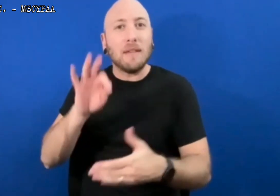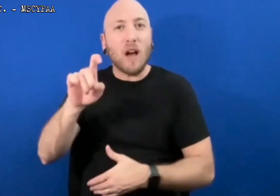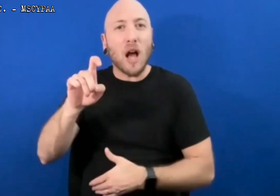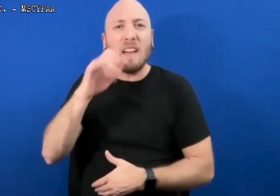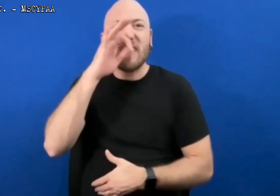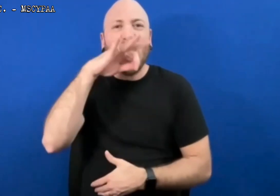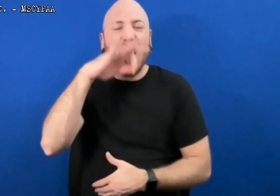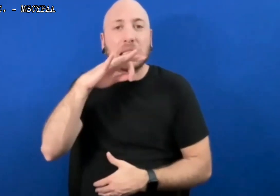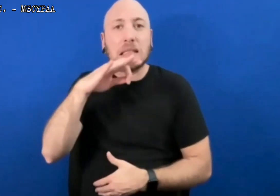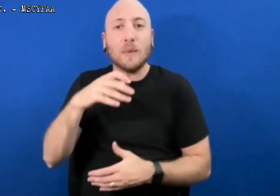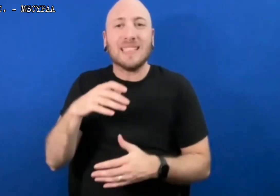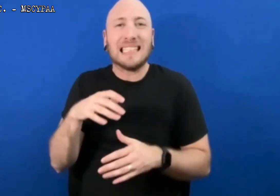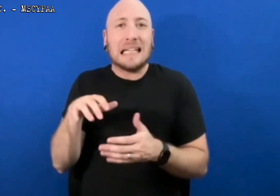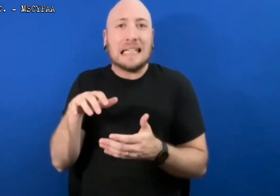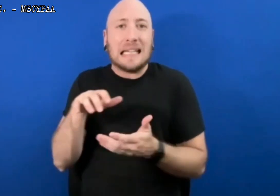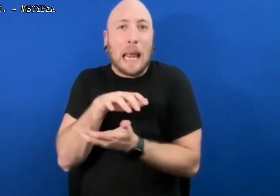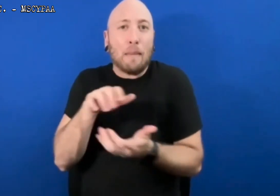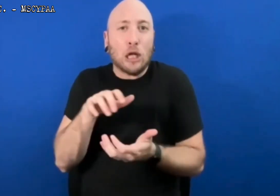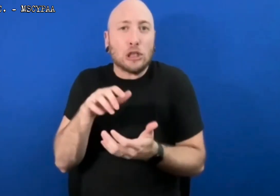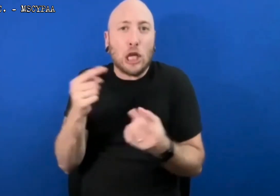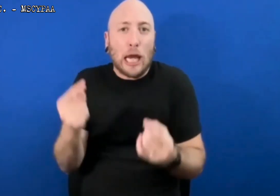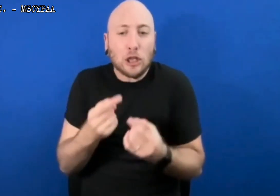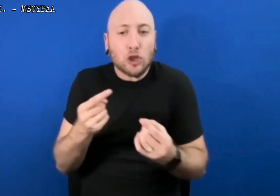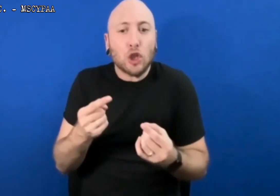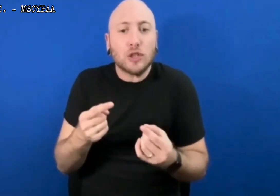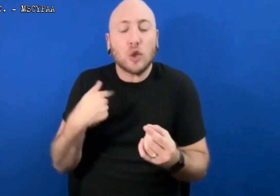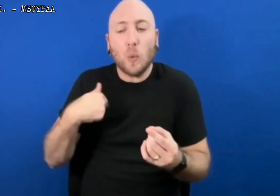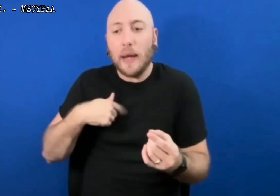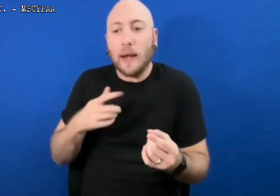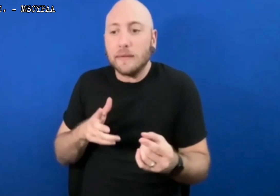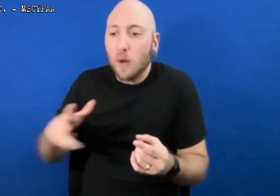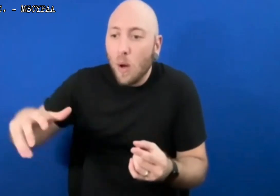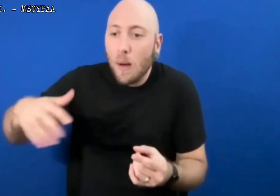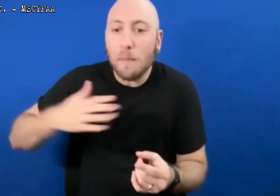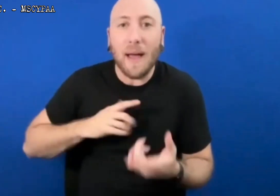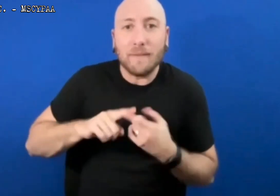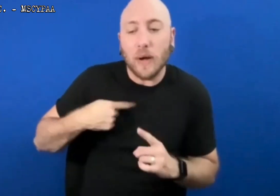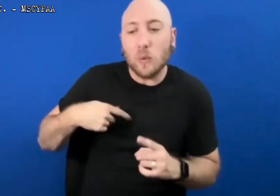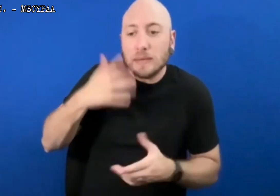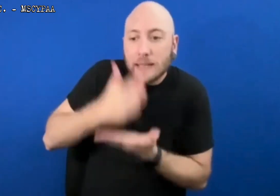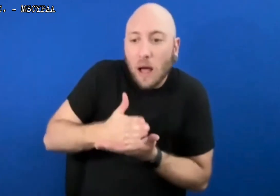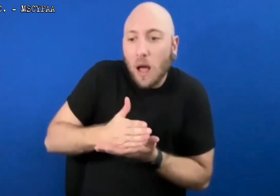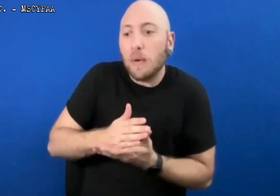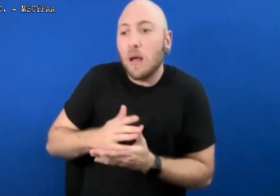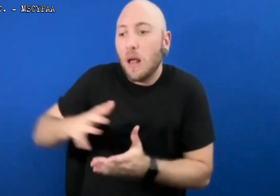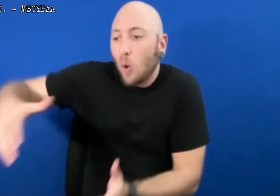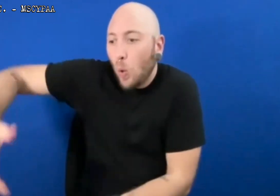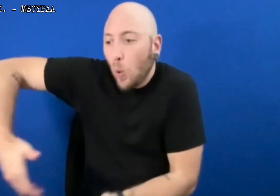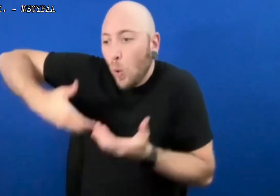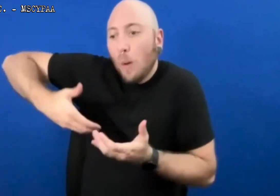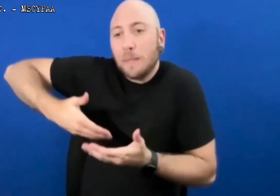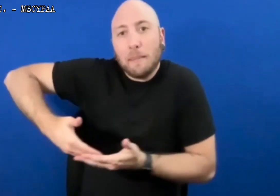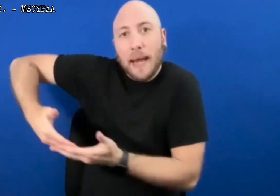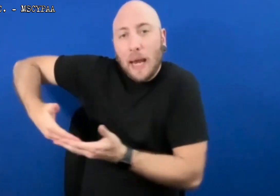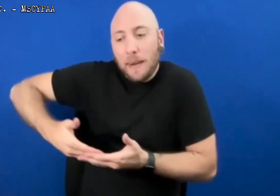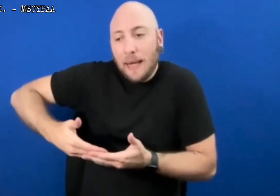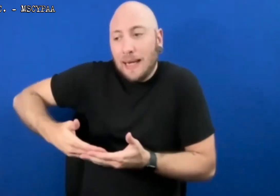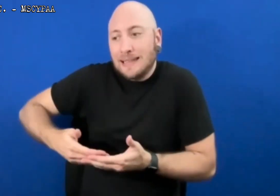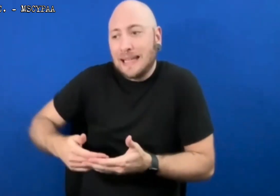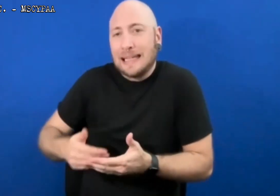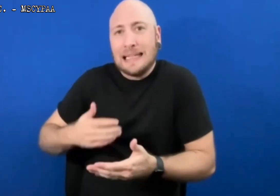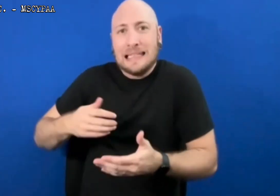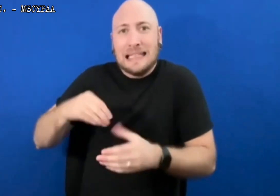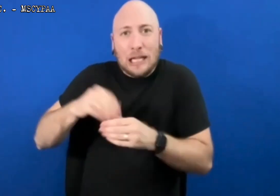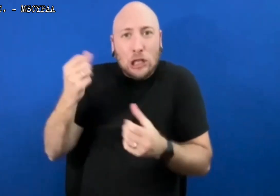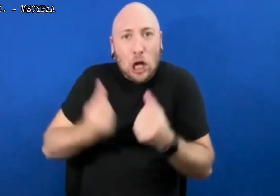and on the road, and I scoop and run, and we get it to Tufts. And so this fox is just like in my car. It's not